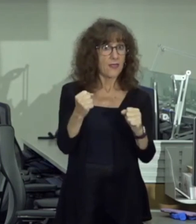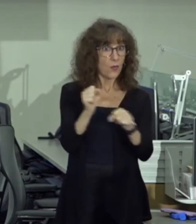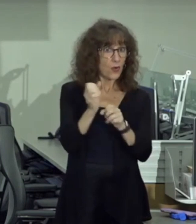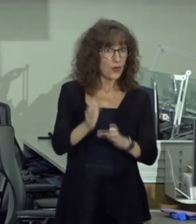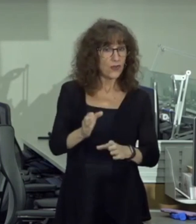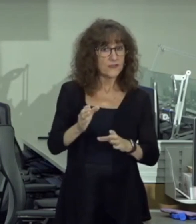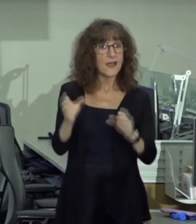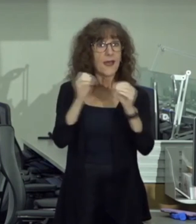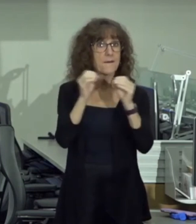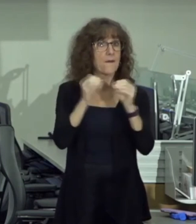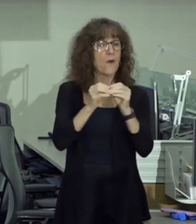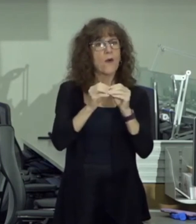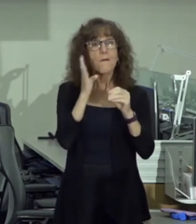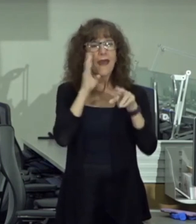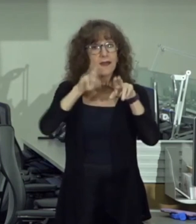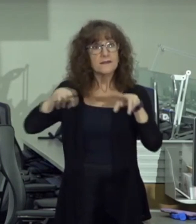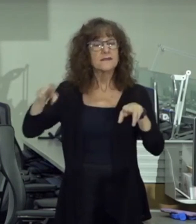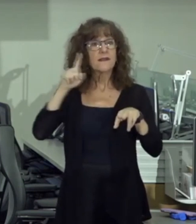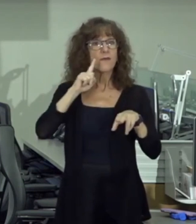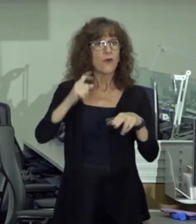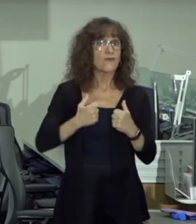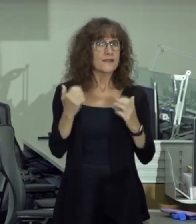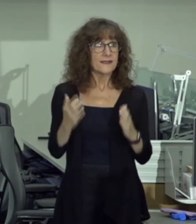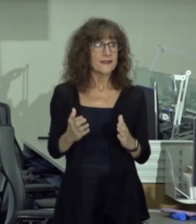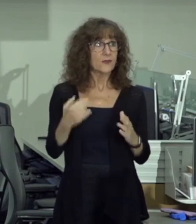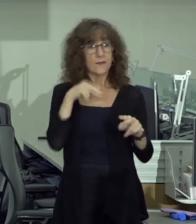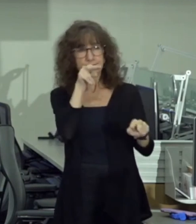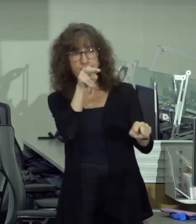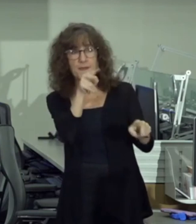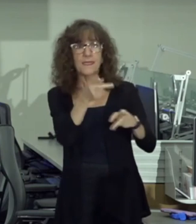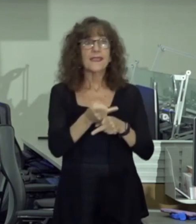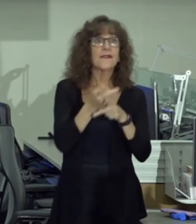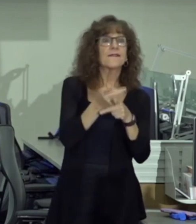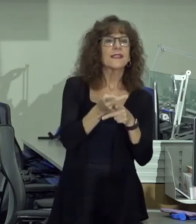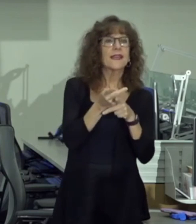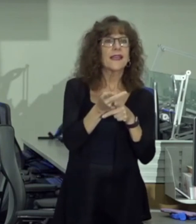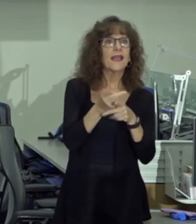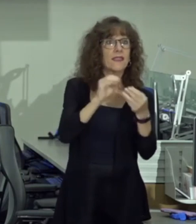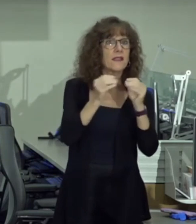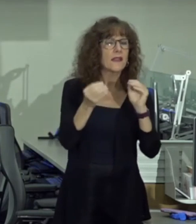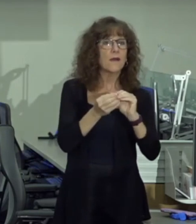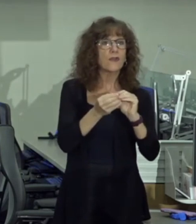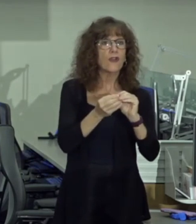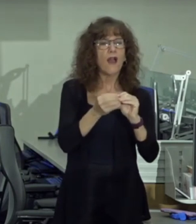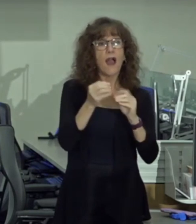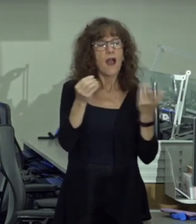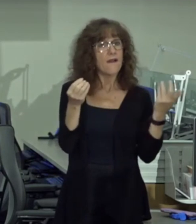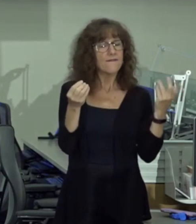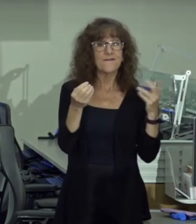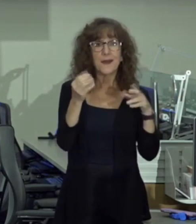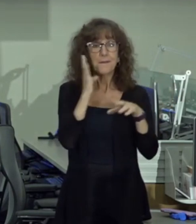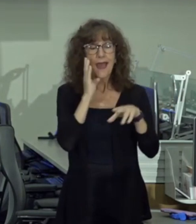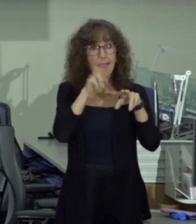additional hospital capacity for our residents. We have monitored very closely the amount of med-surg bedding. We've